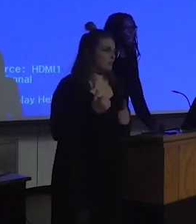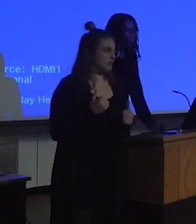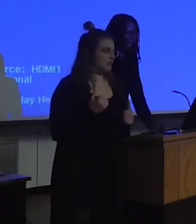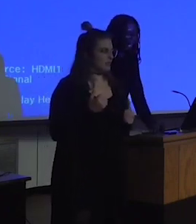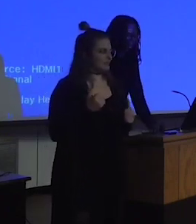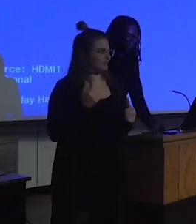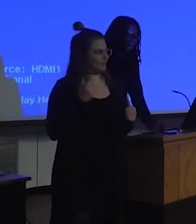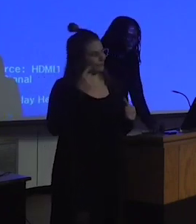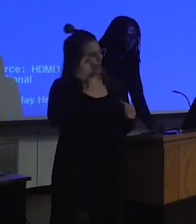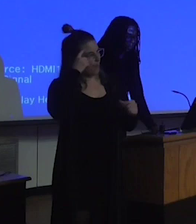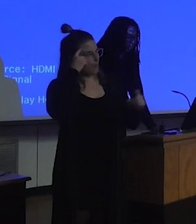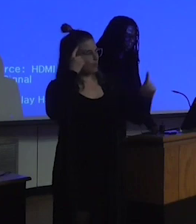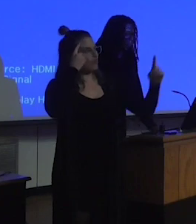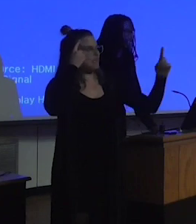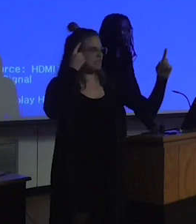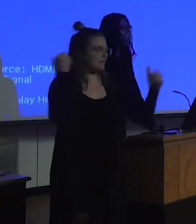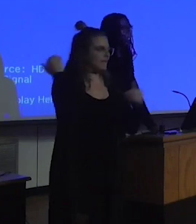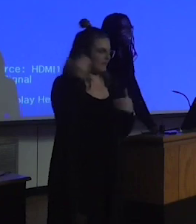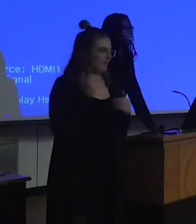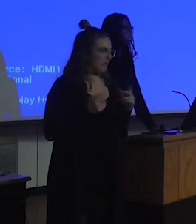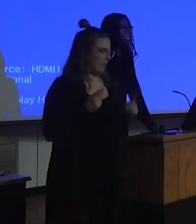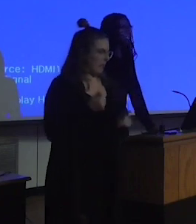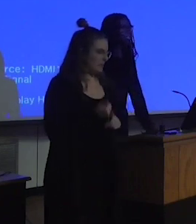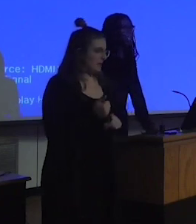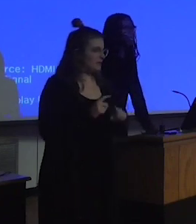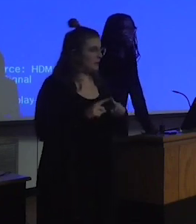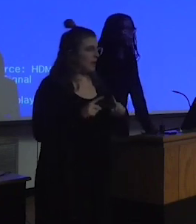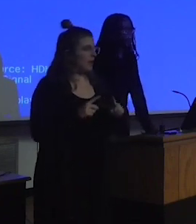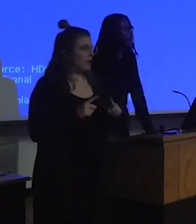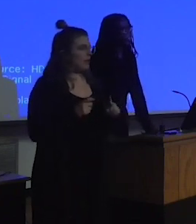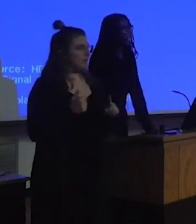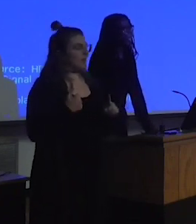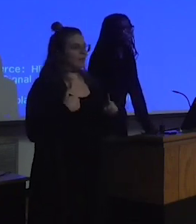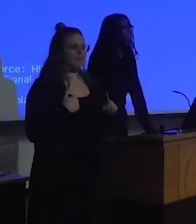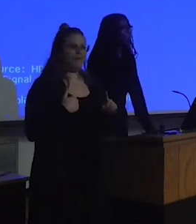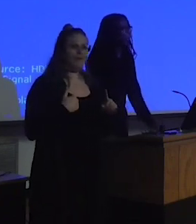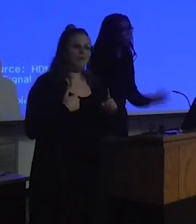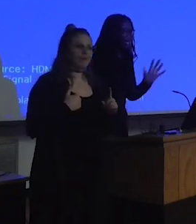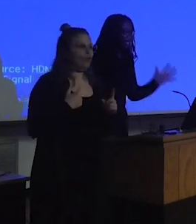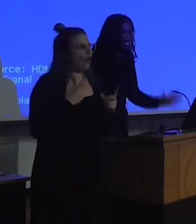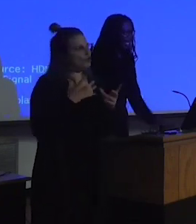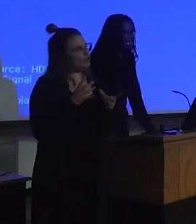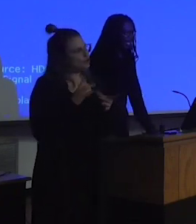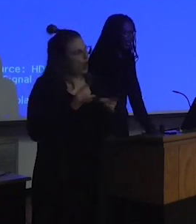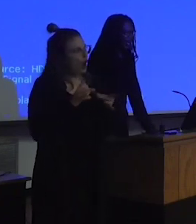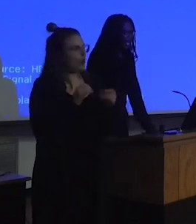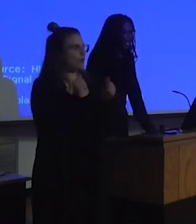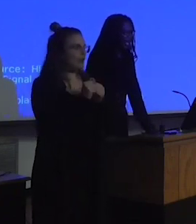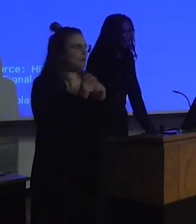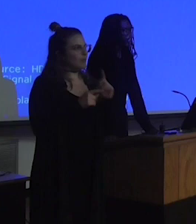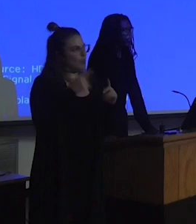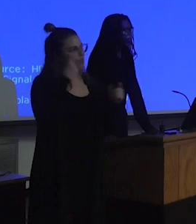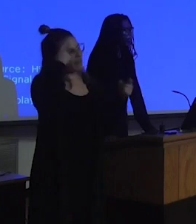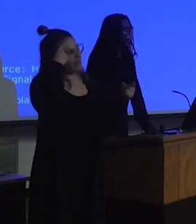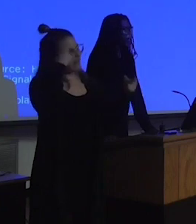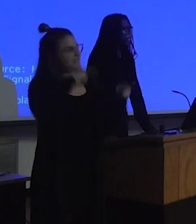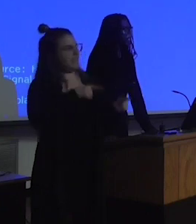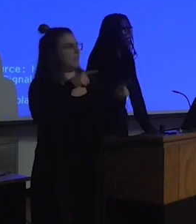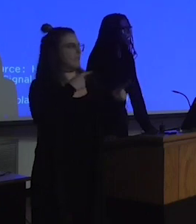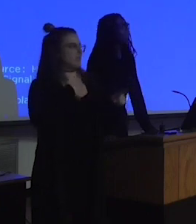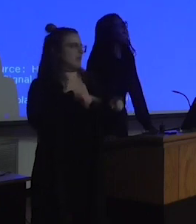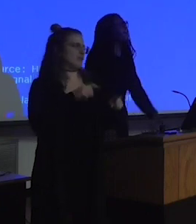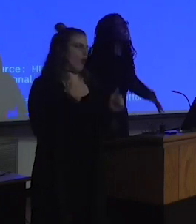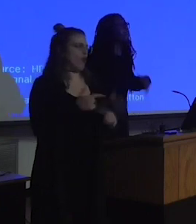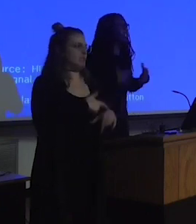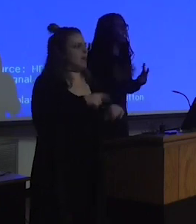progressive themselves. But we don't want to, like, just speak to an echo chamber all the time. One of the things that I, like, you know, that I talk to people about